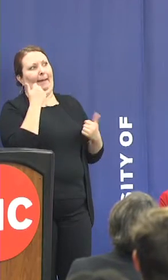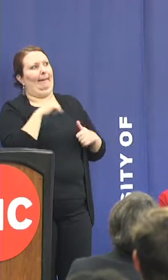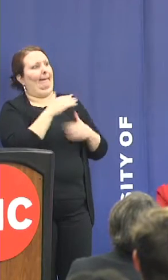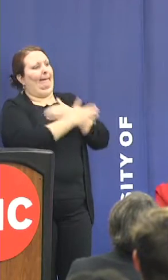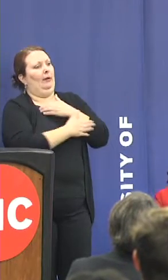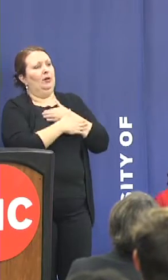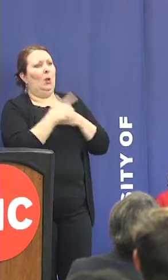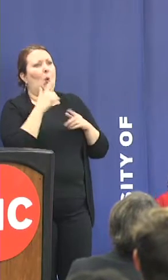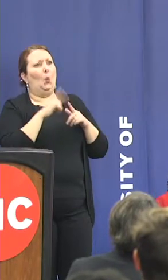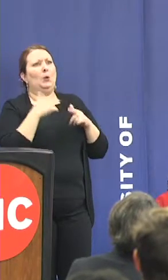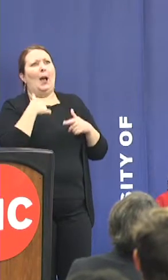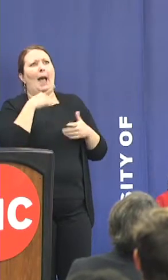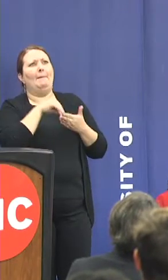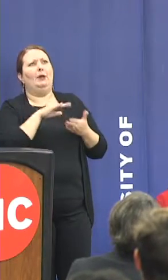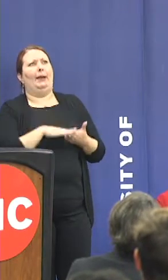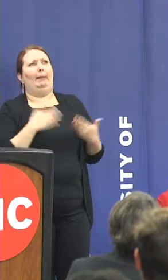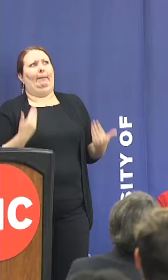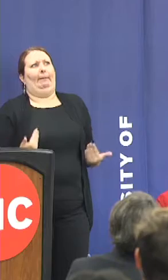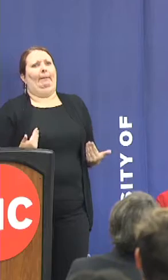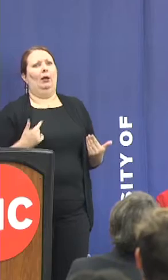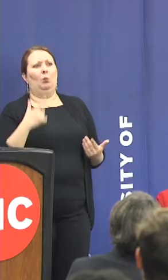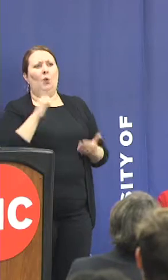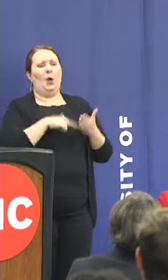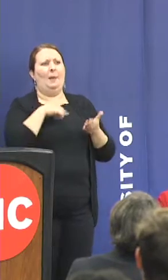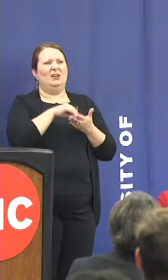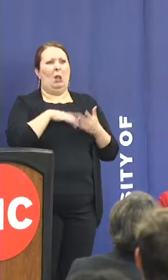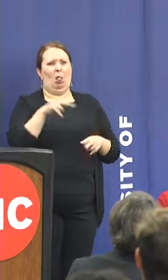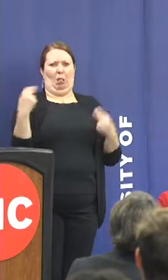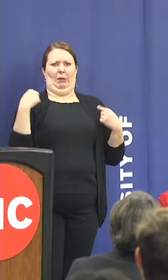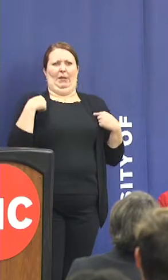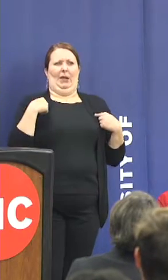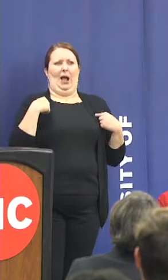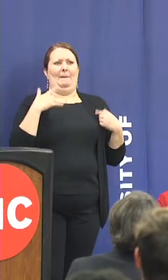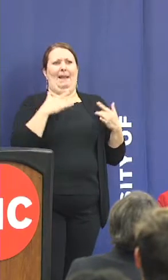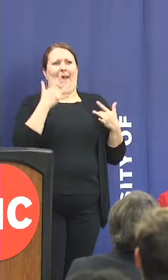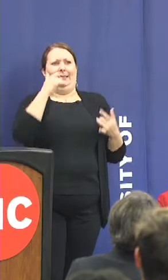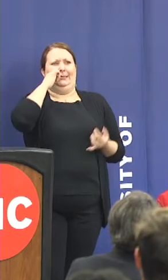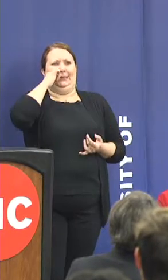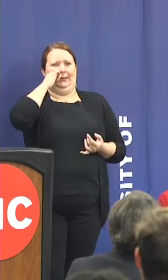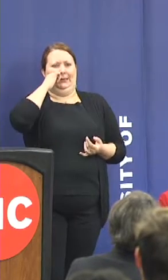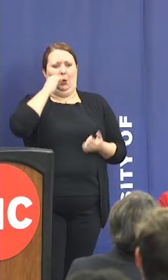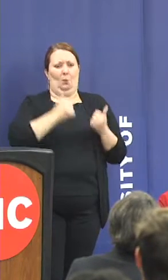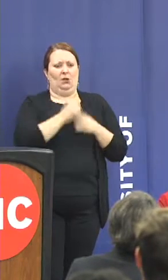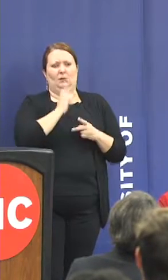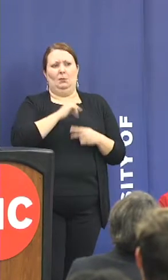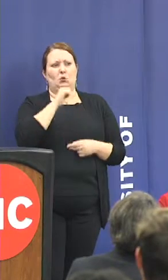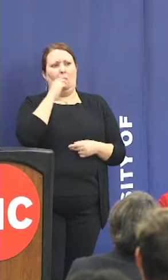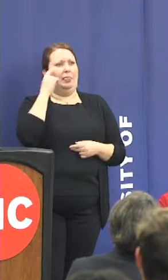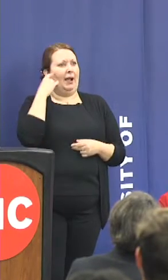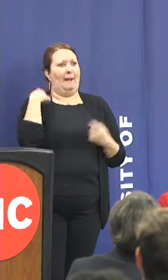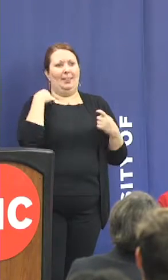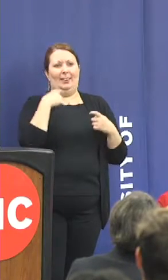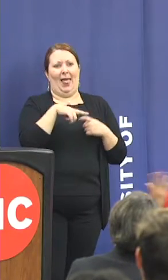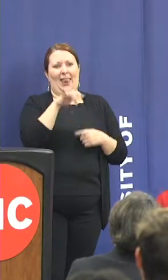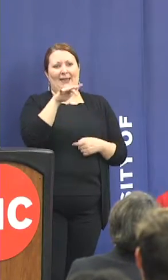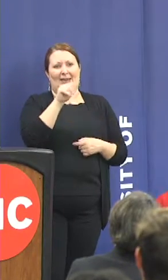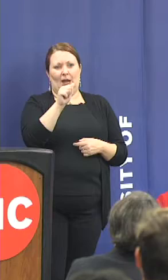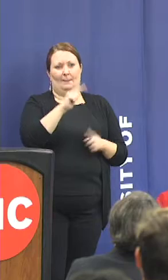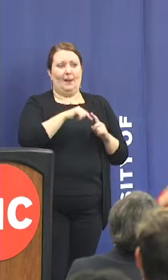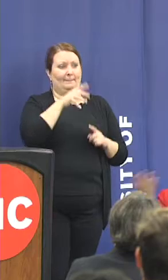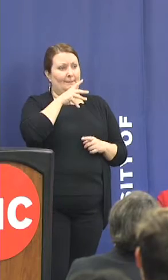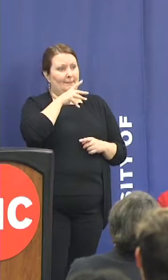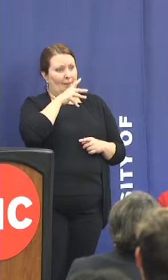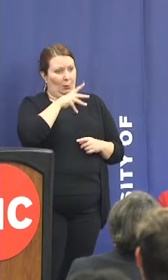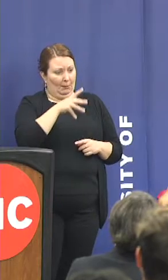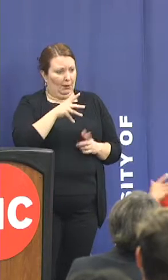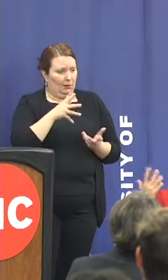saying, what do I put? What do I put? Look at me. I'm fair-skinned. Most people don't think that I'm Latina, but my grandmother,